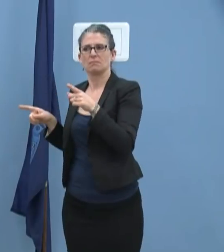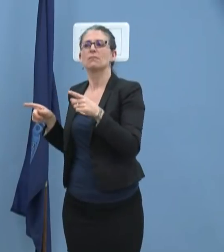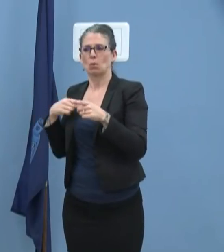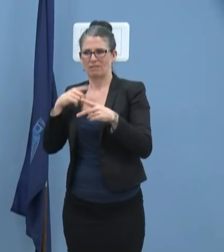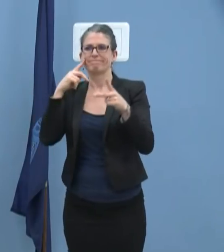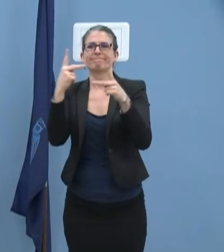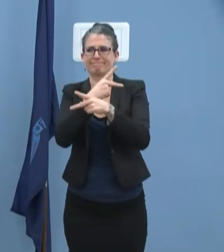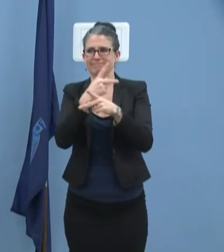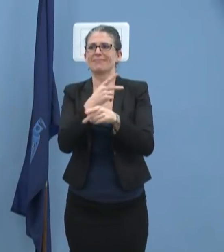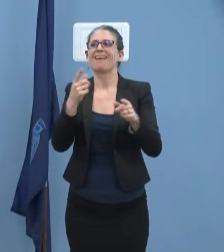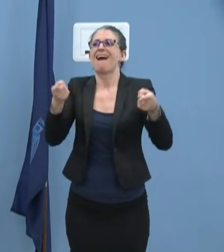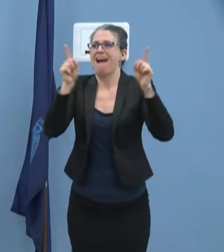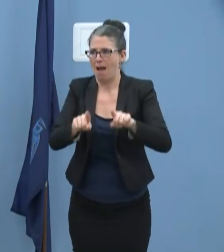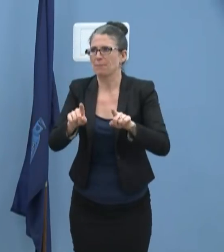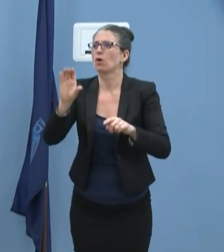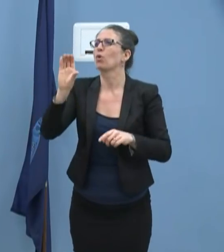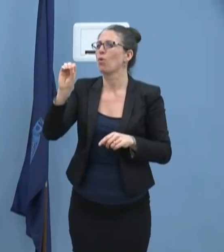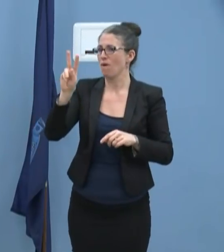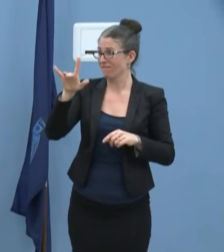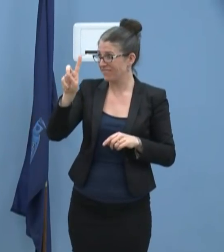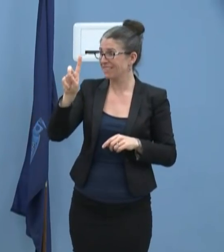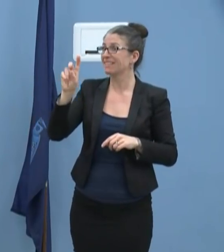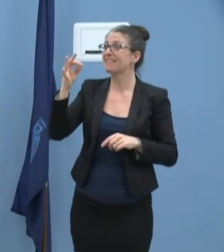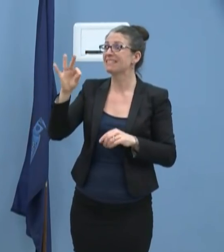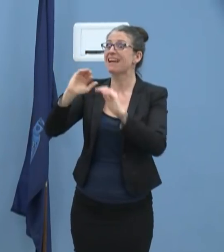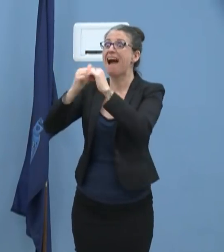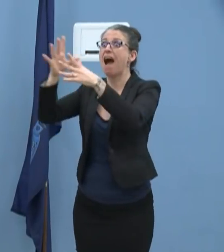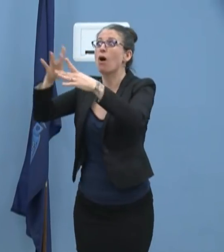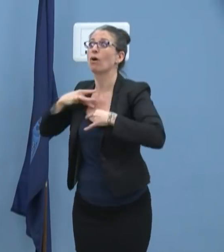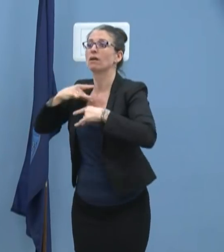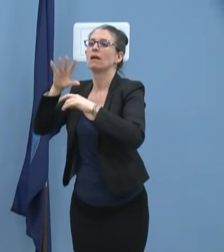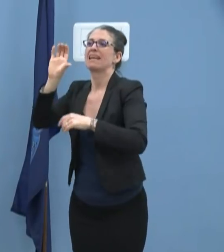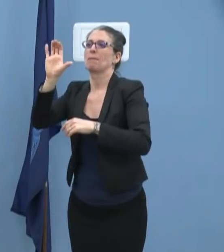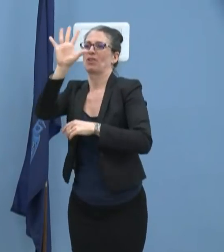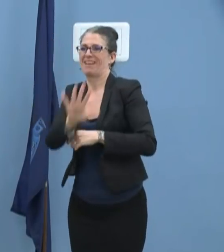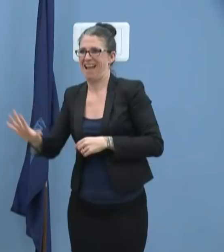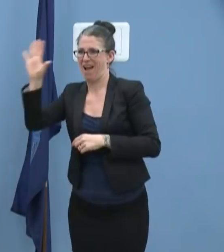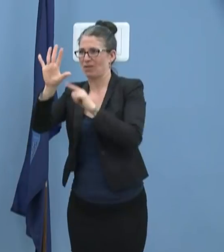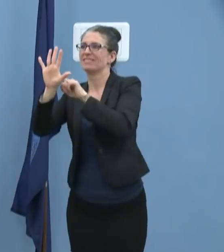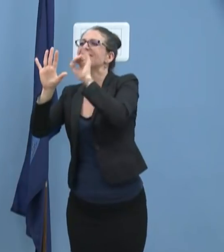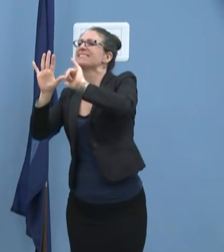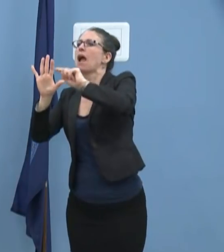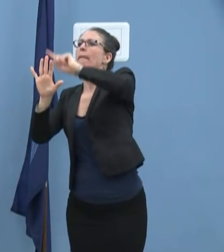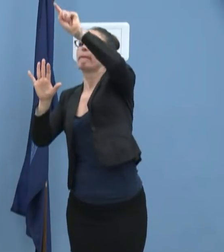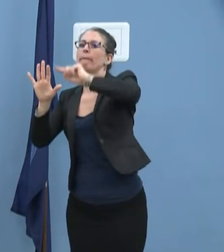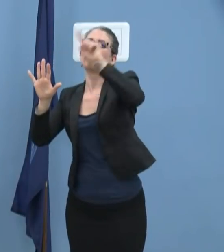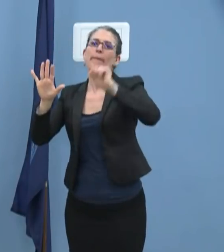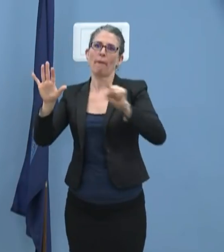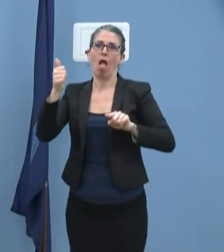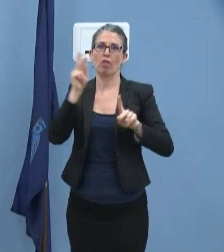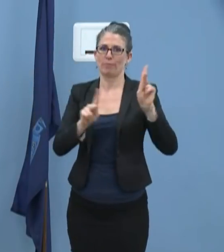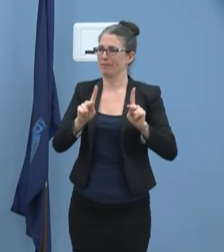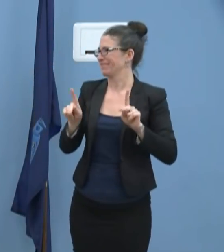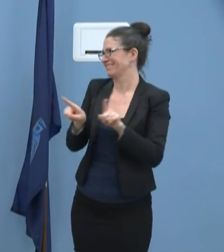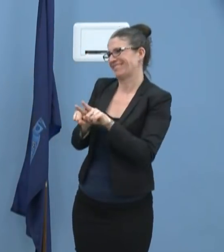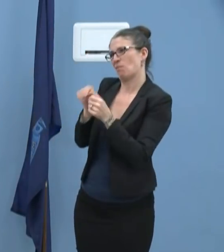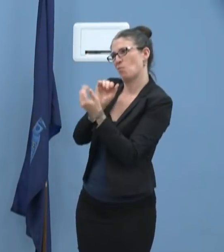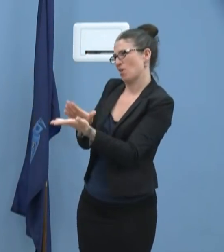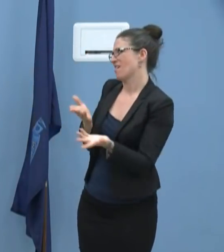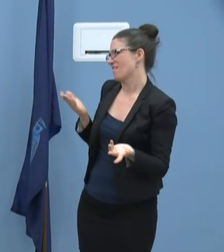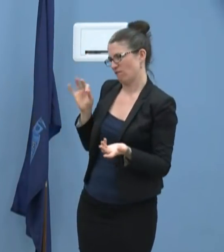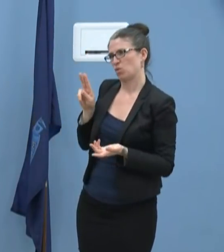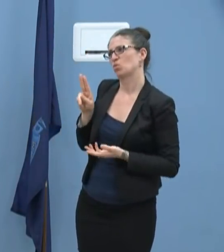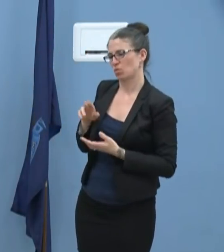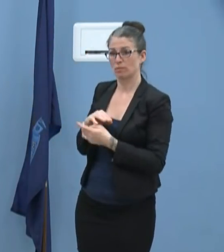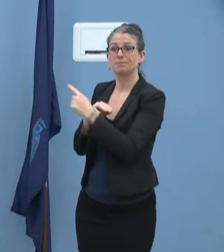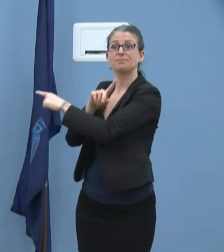in other parts of the state as well. Can I ask the same question I sort of asked everyone a little bit earlier this time? Is a workplace state because they're the